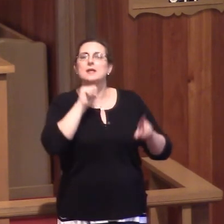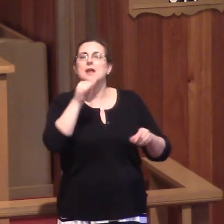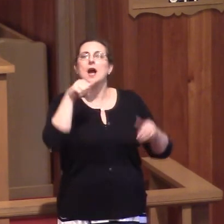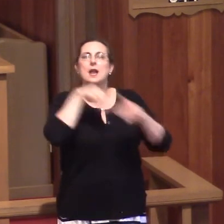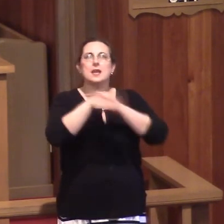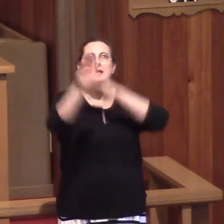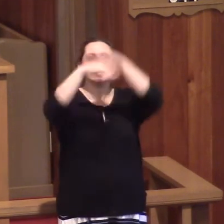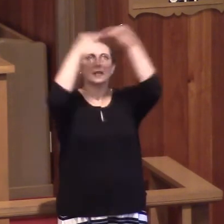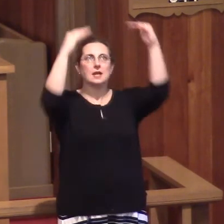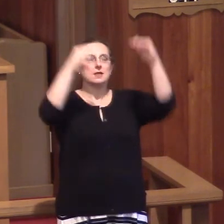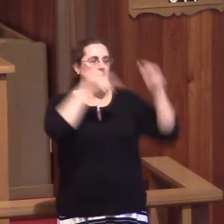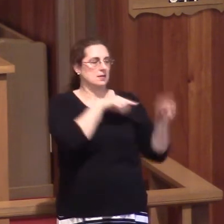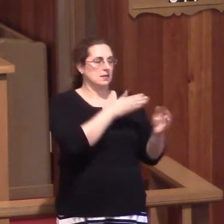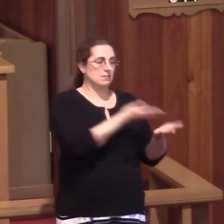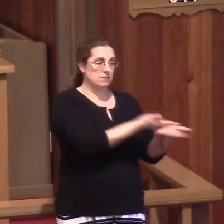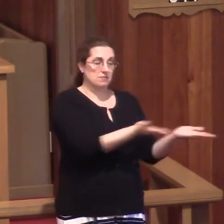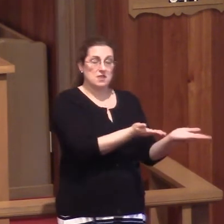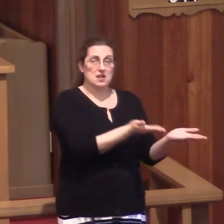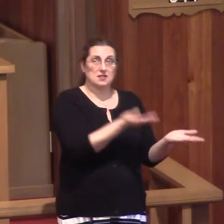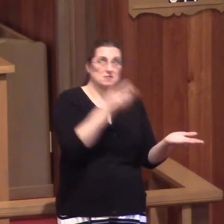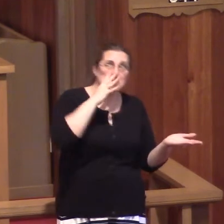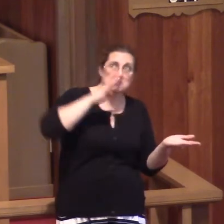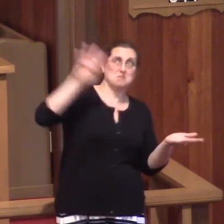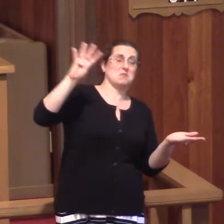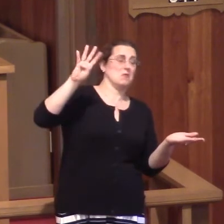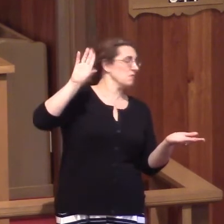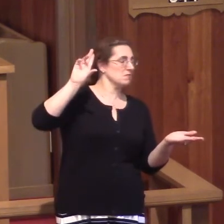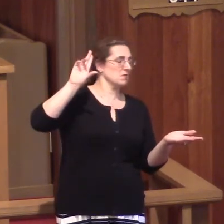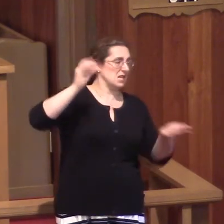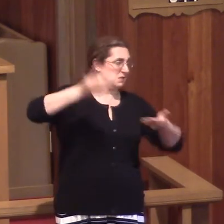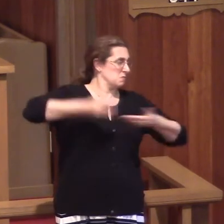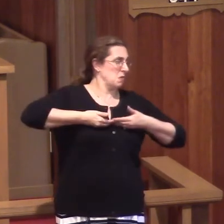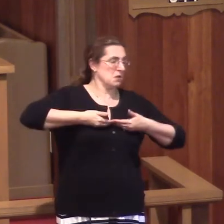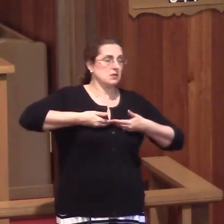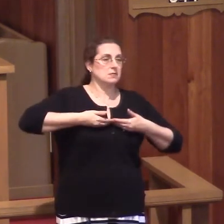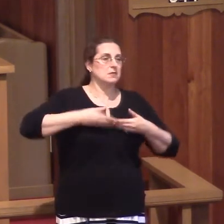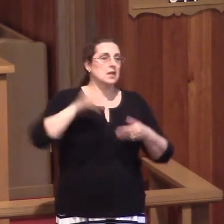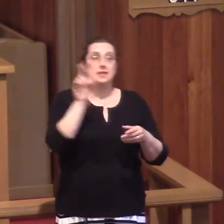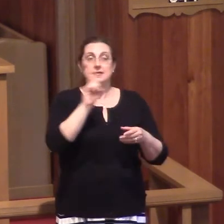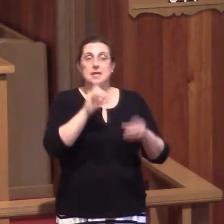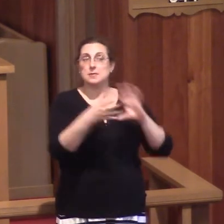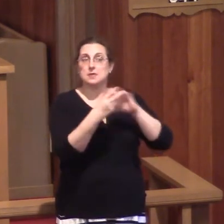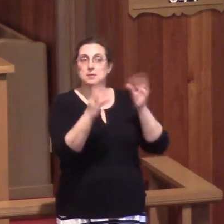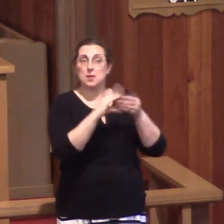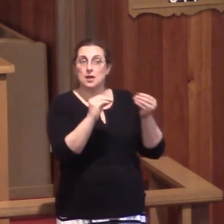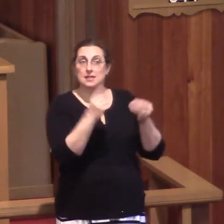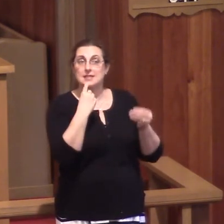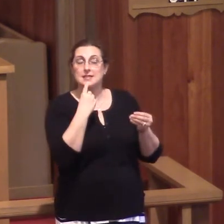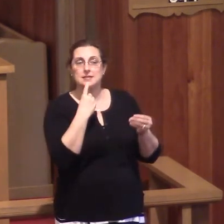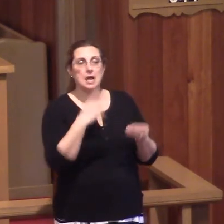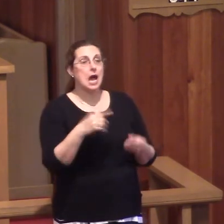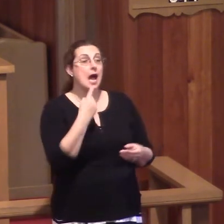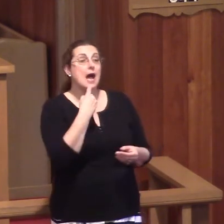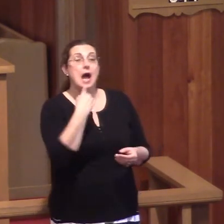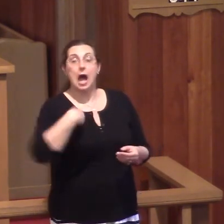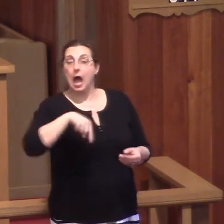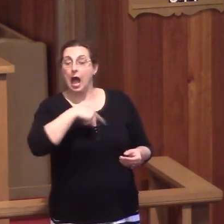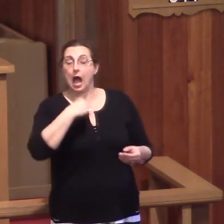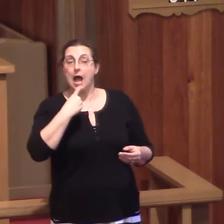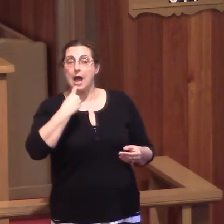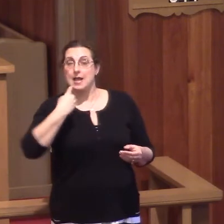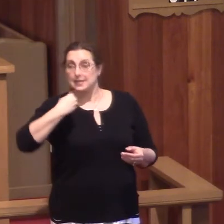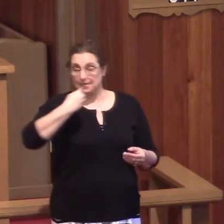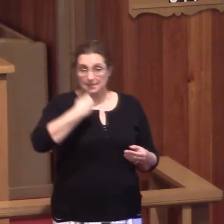They rejected Christ And his invitation And as the parable says For I tell you None of those men Who were